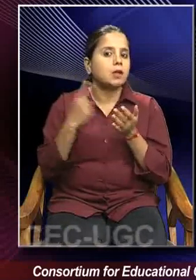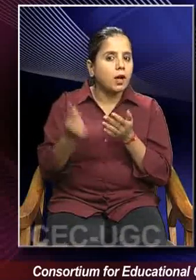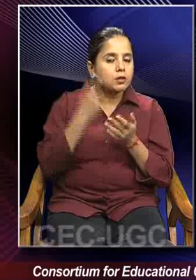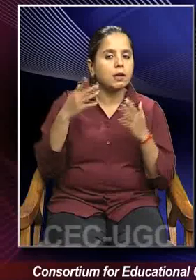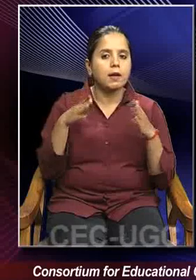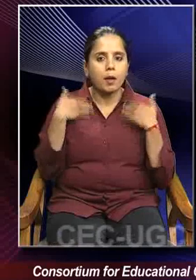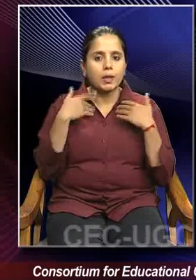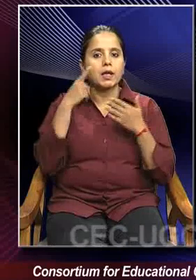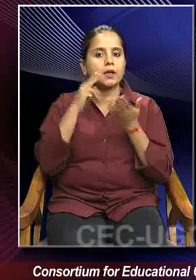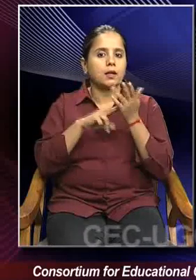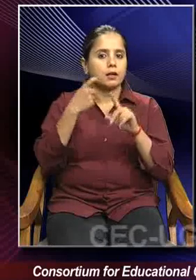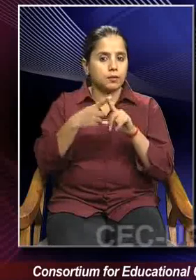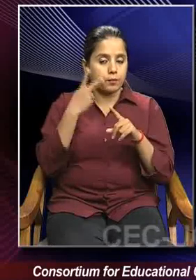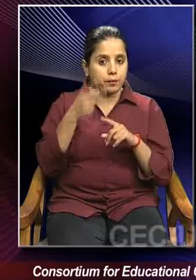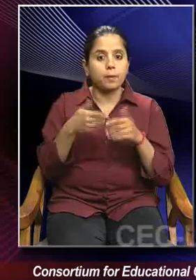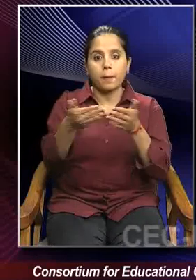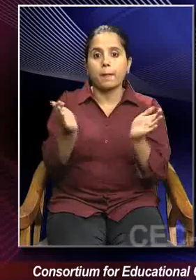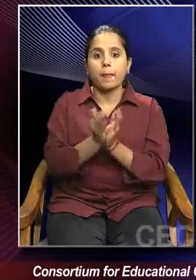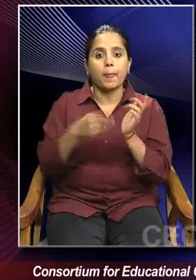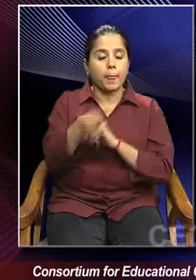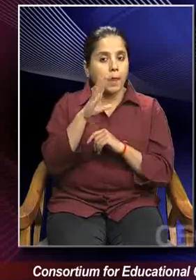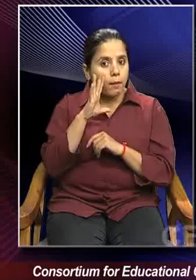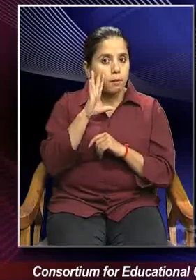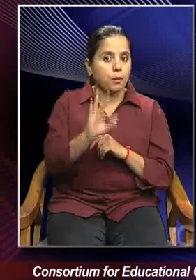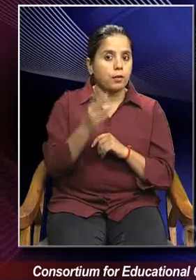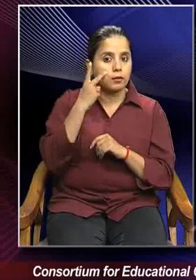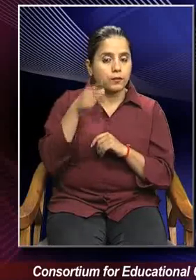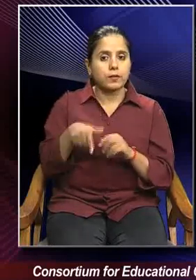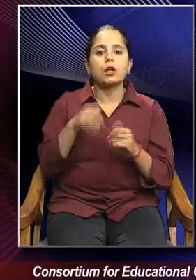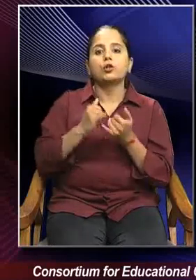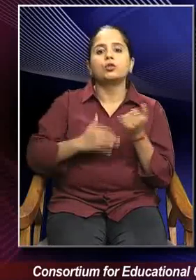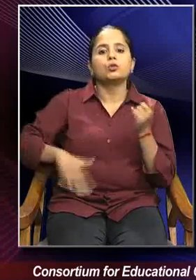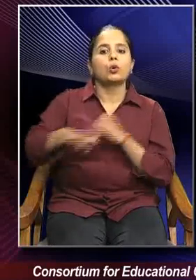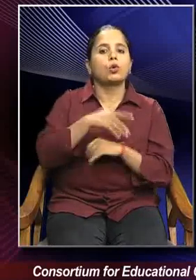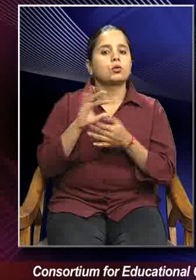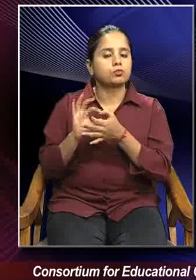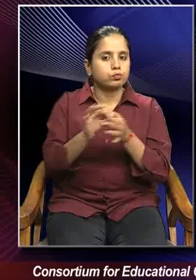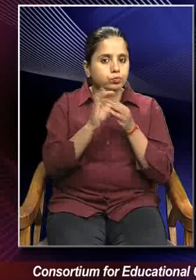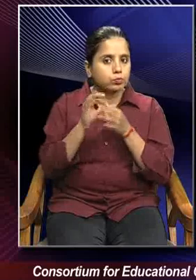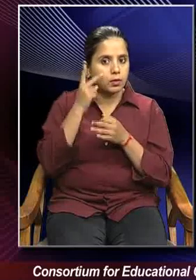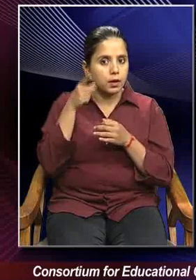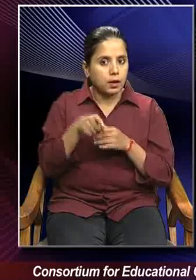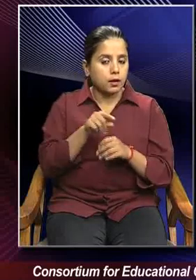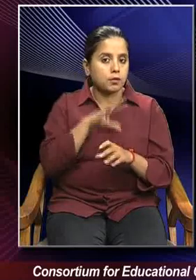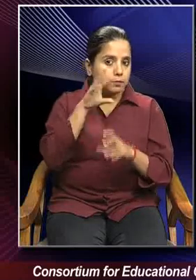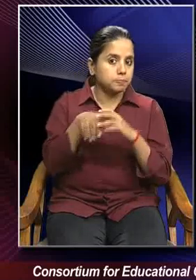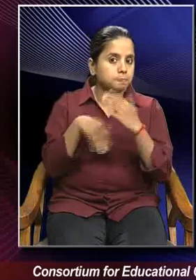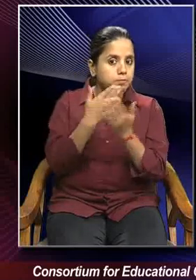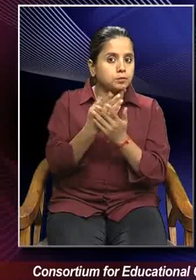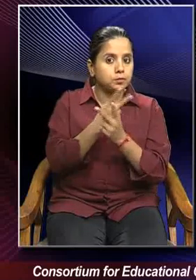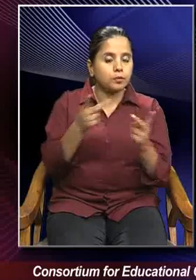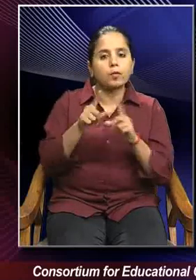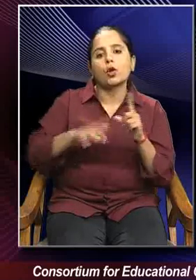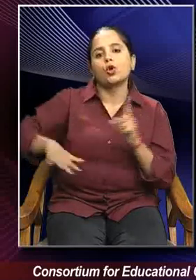Index. The community vitality, that is the social cohesiveness and participation in the